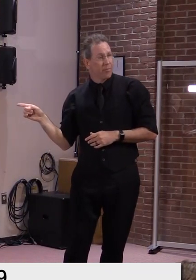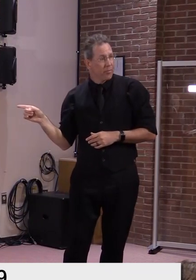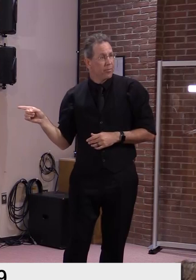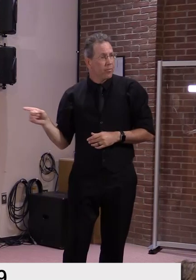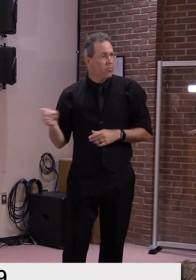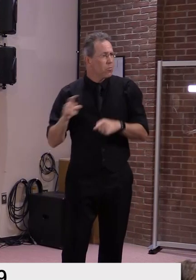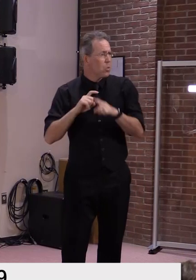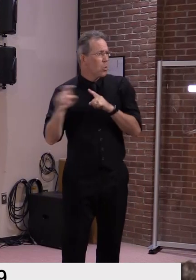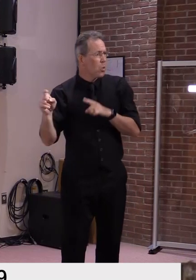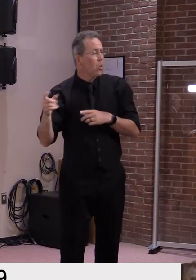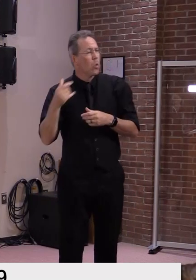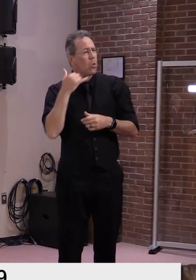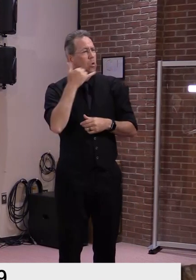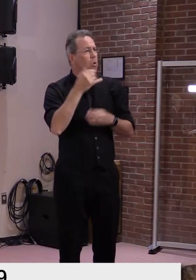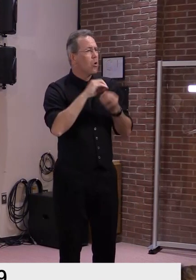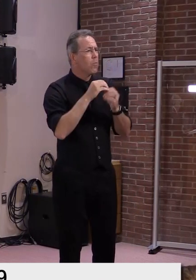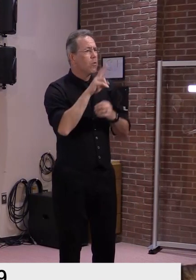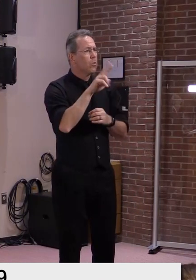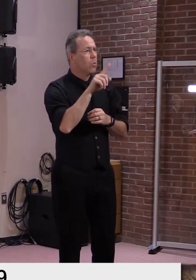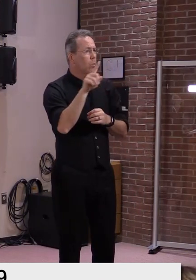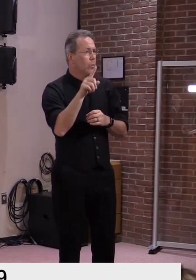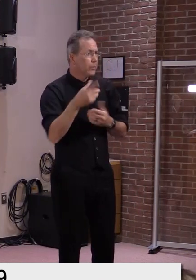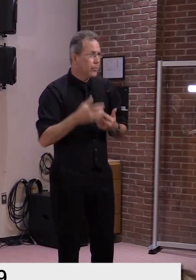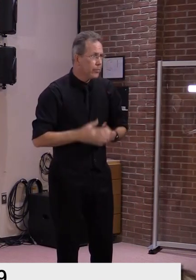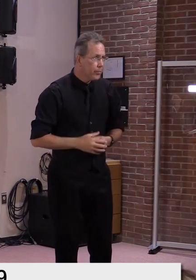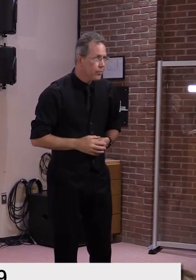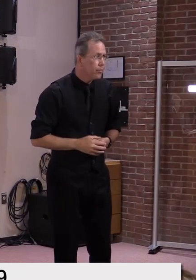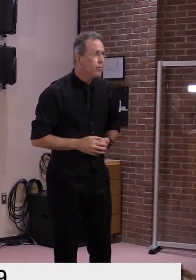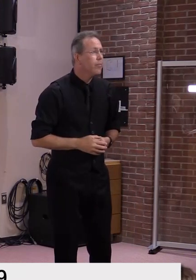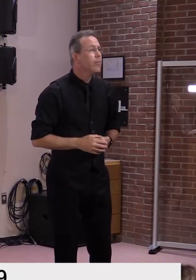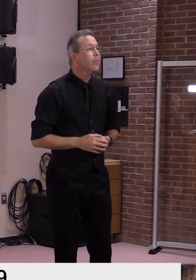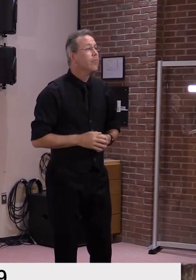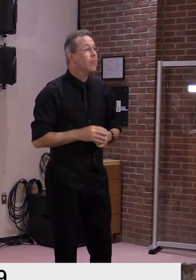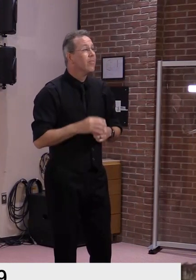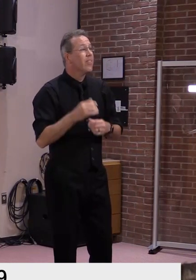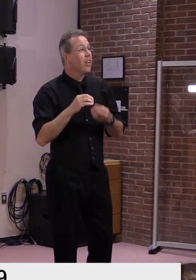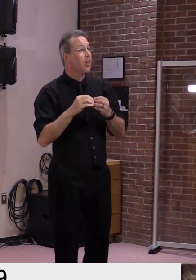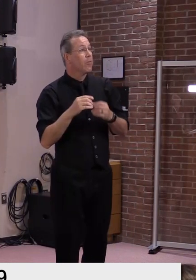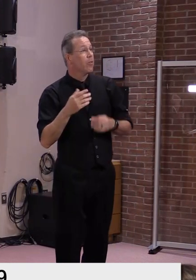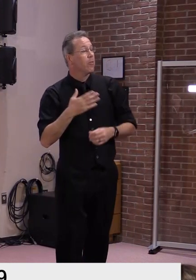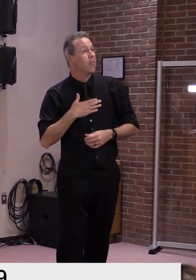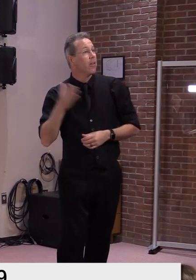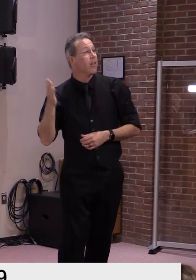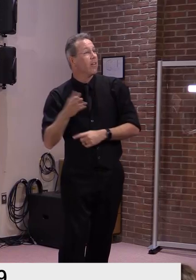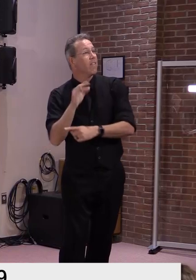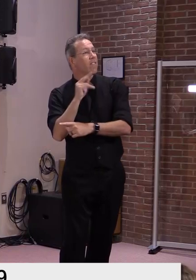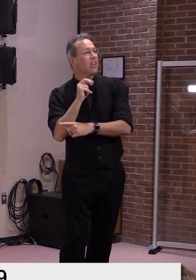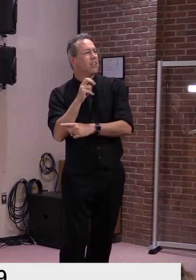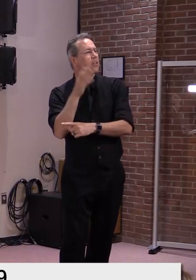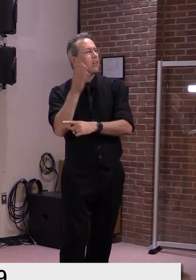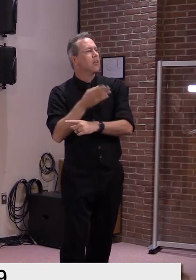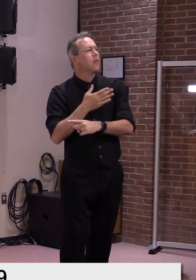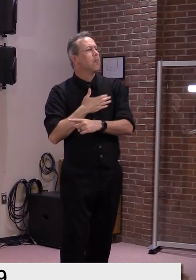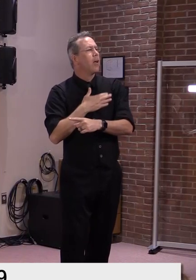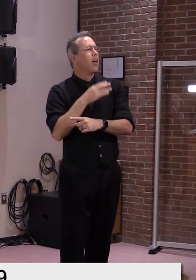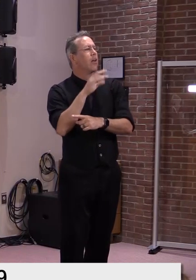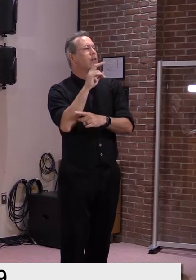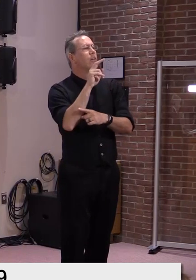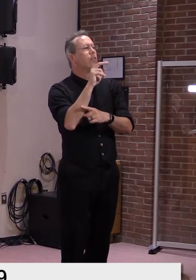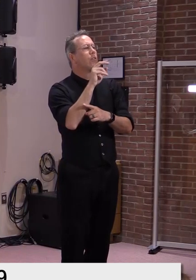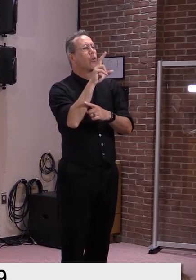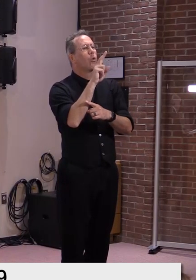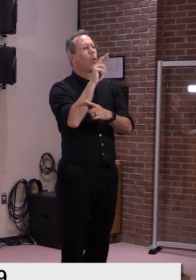healthvermont.gov/COVID-19, then select your community. Vermont, thank you for getting your shot and doing your part to help